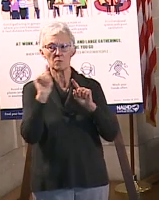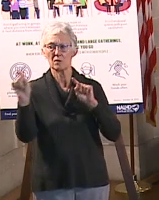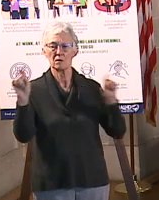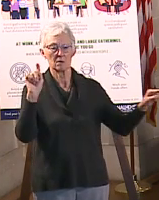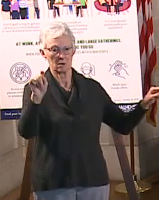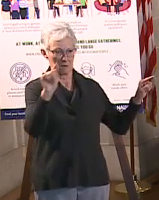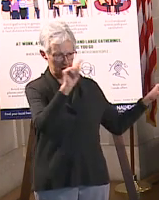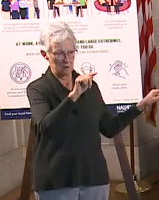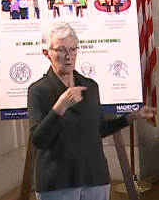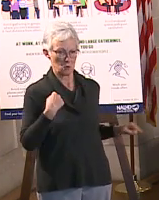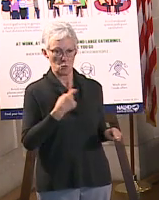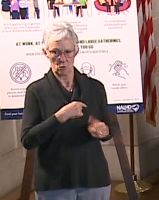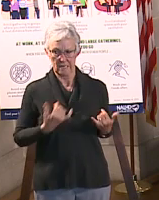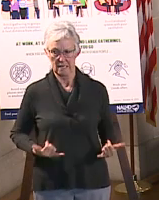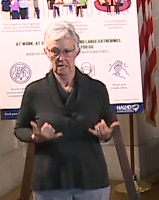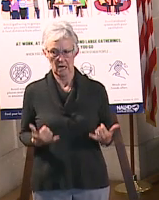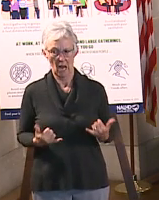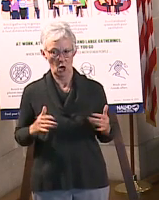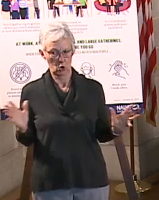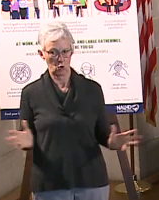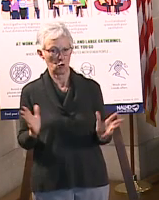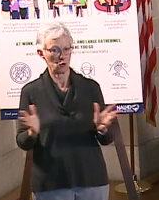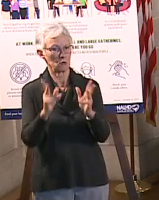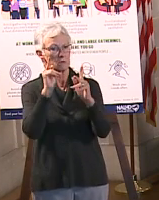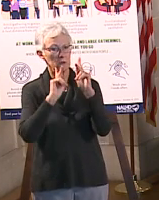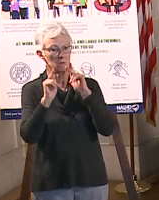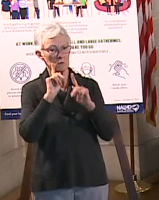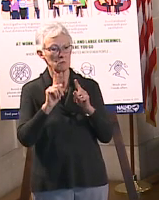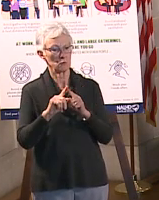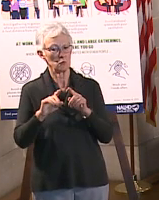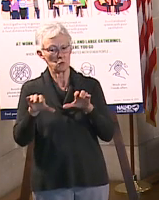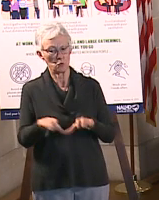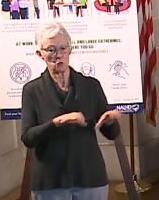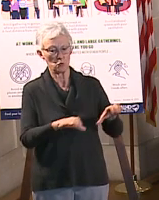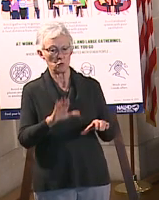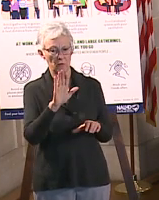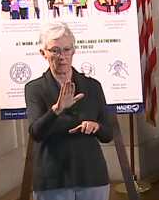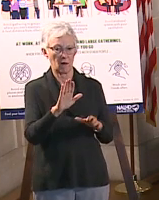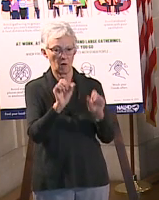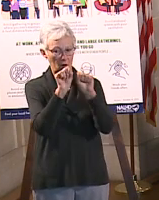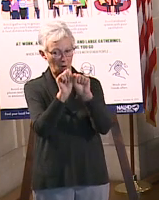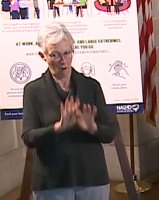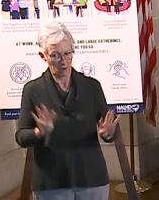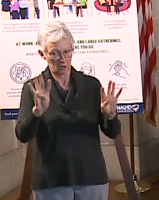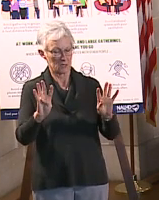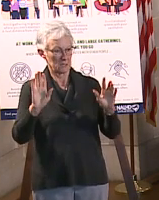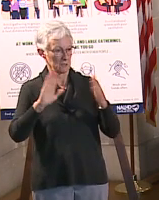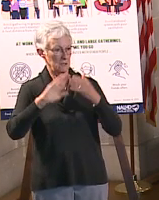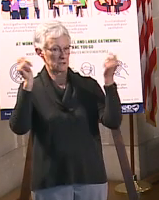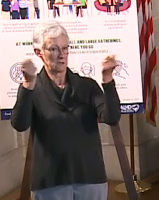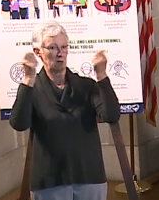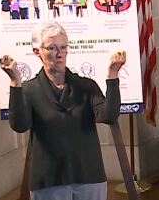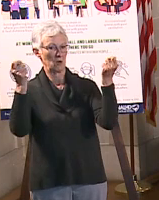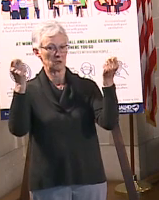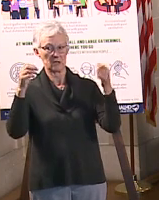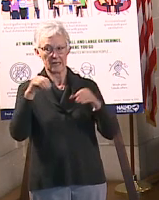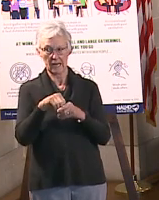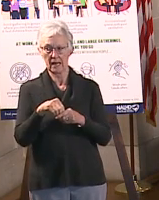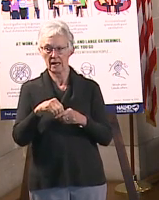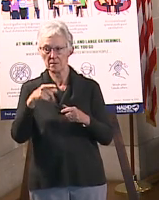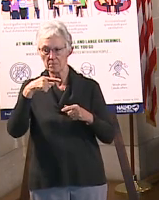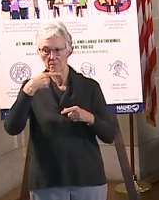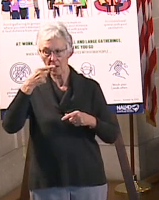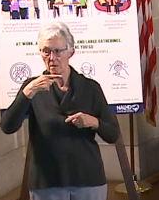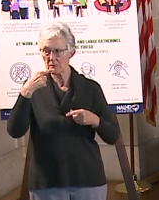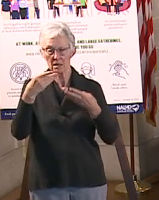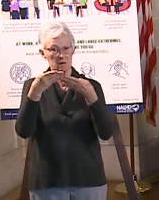age, we're able to, and we're encouraged to do it as public as possible. And you know, so sort of other